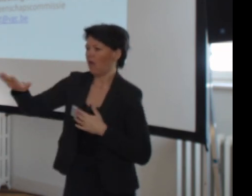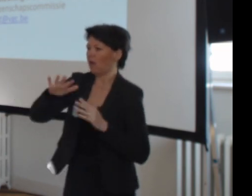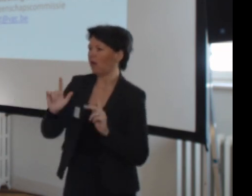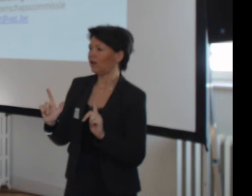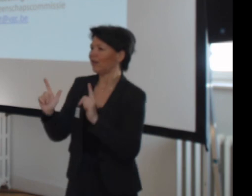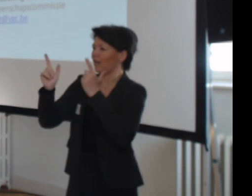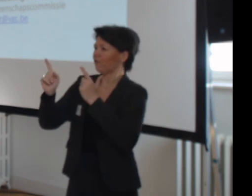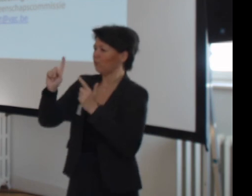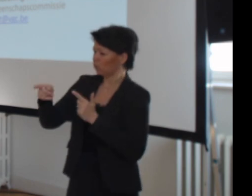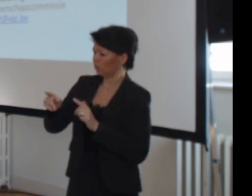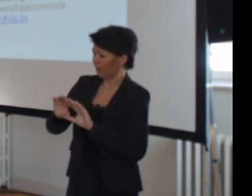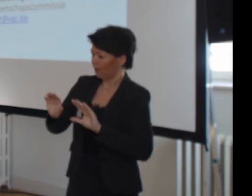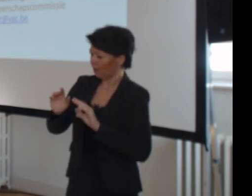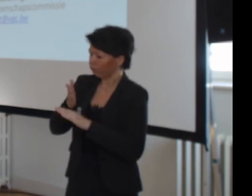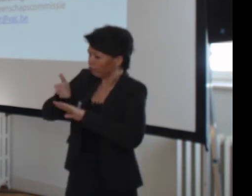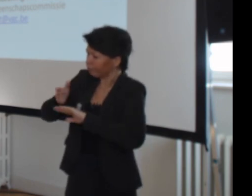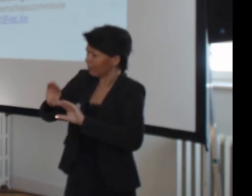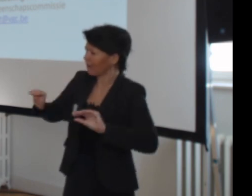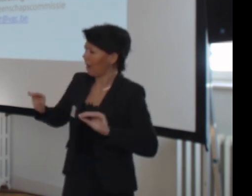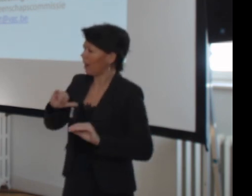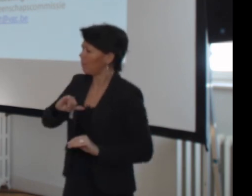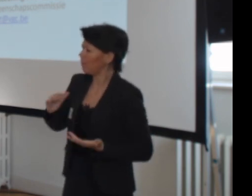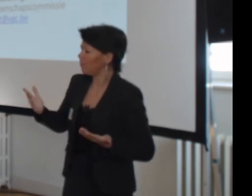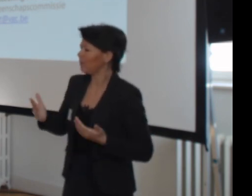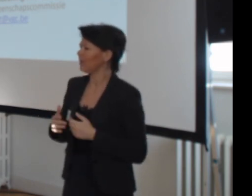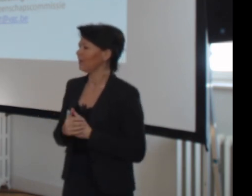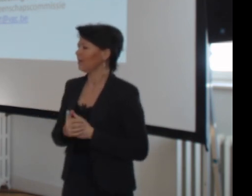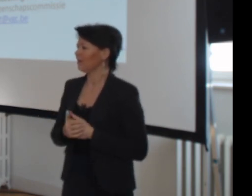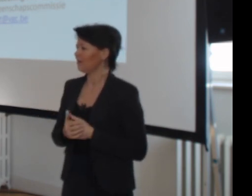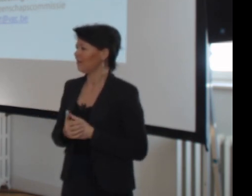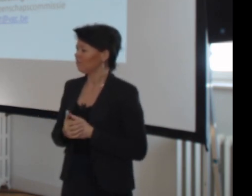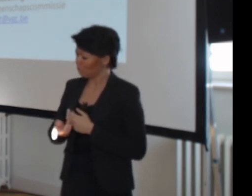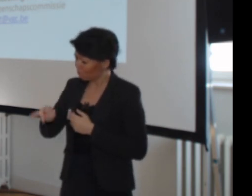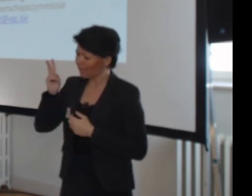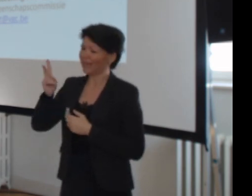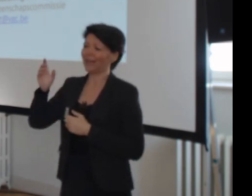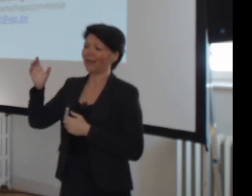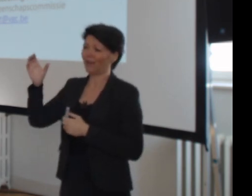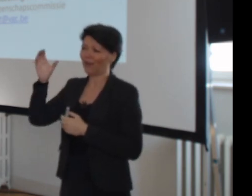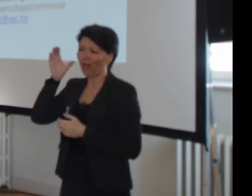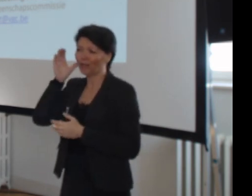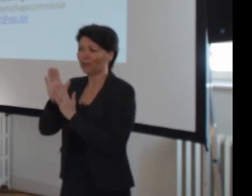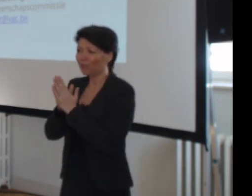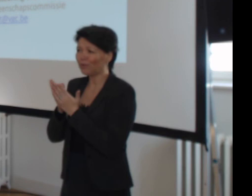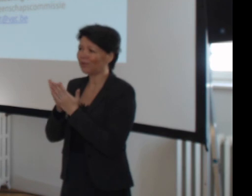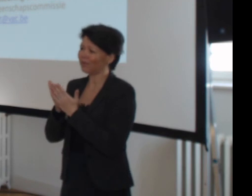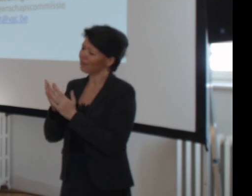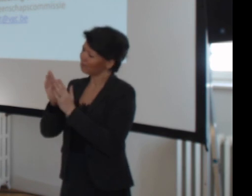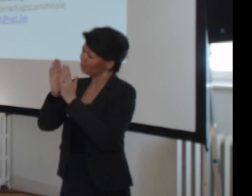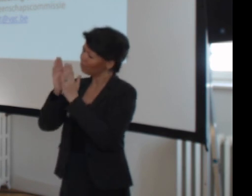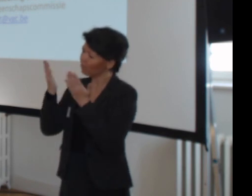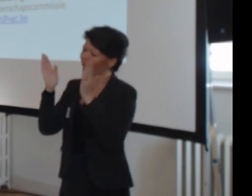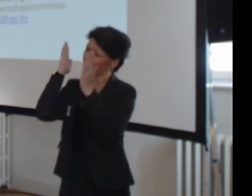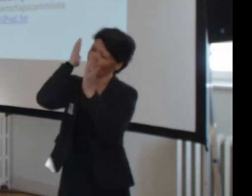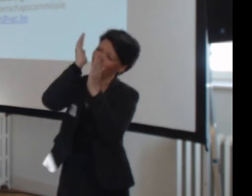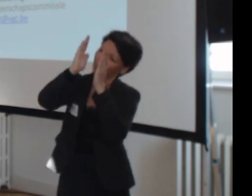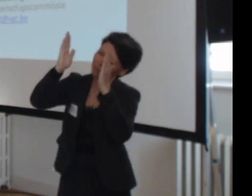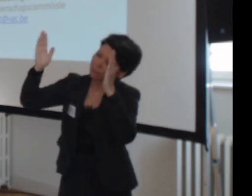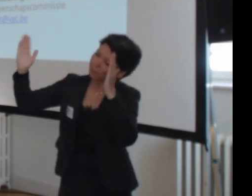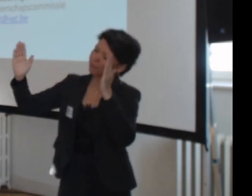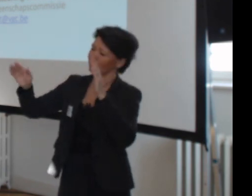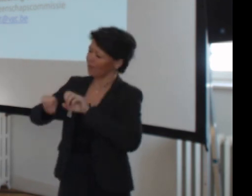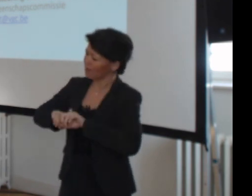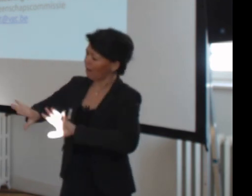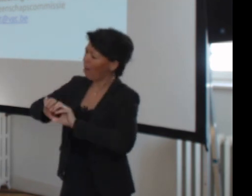need materials. So acquire more audiobooks, put them in your shelf and advertise them to